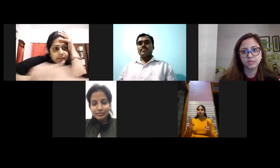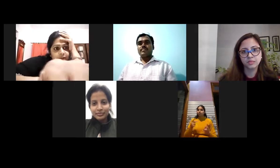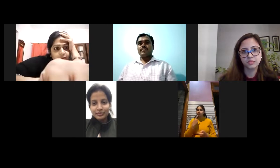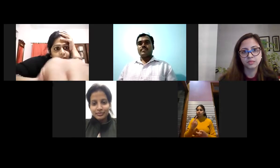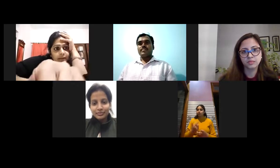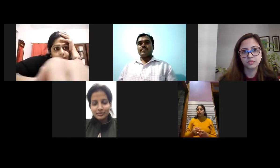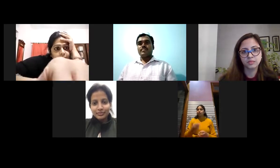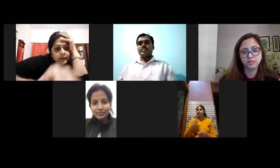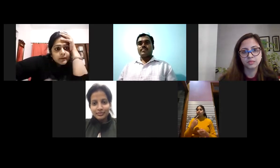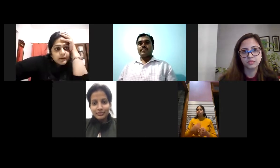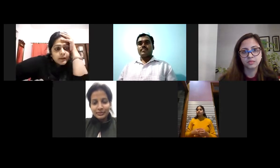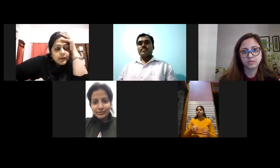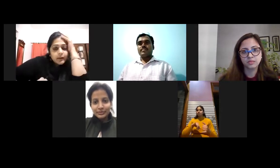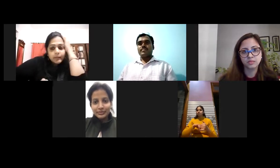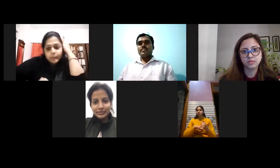scientific.